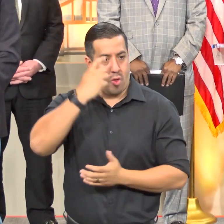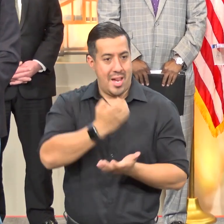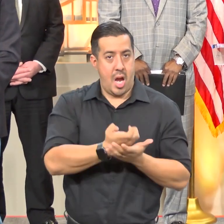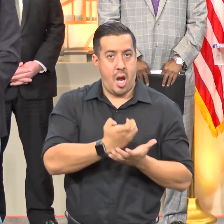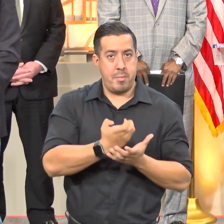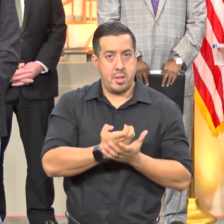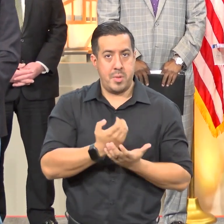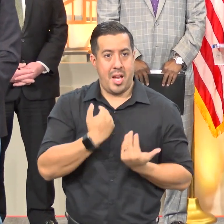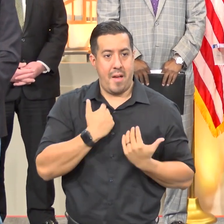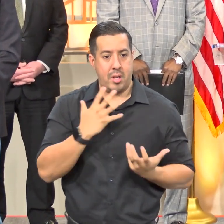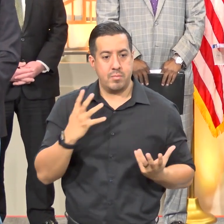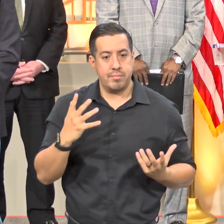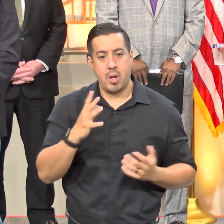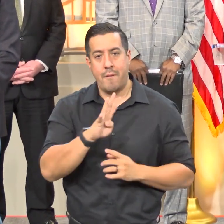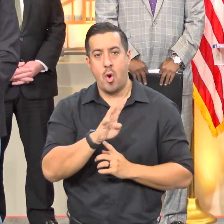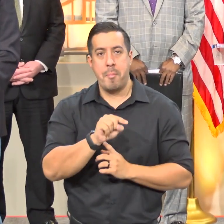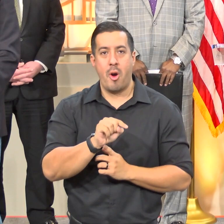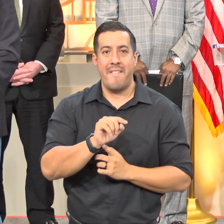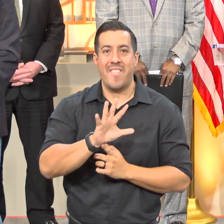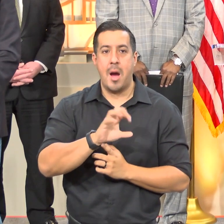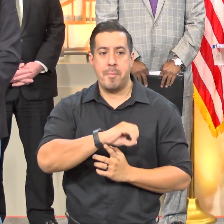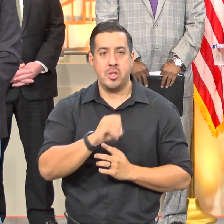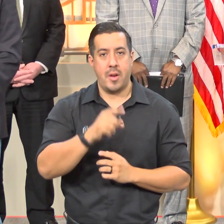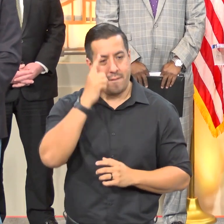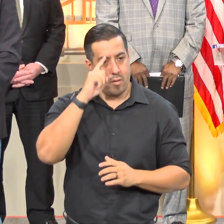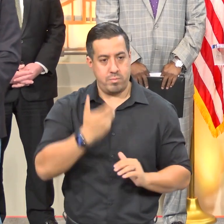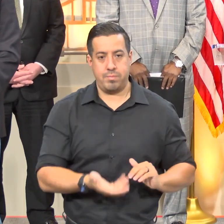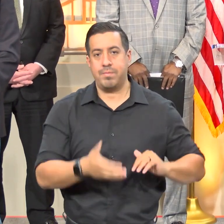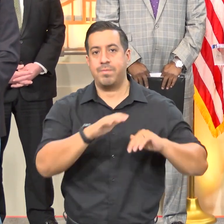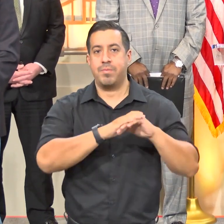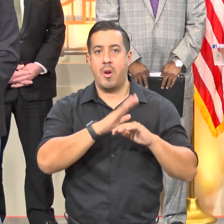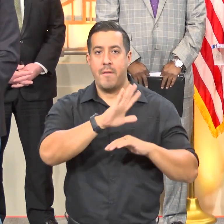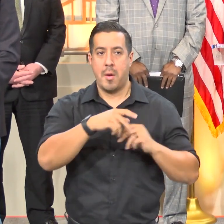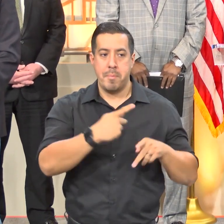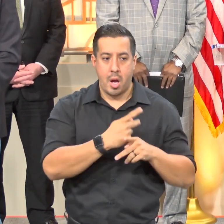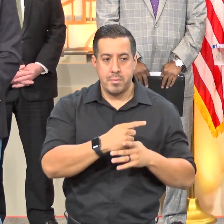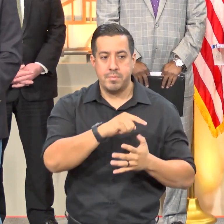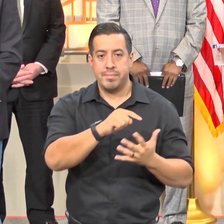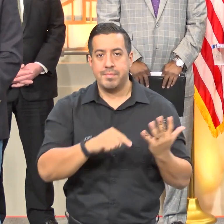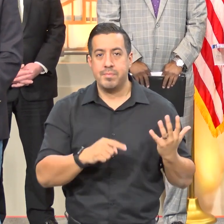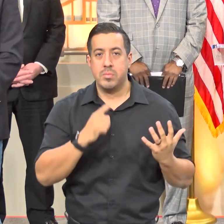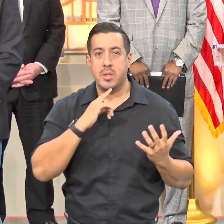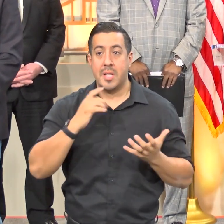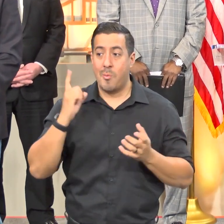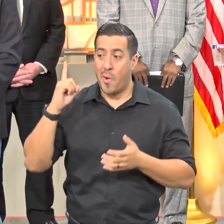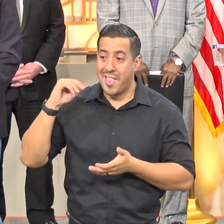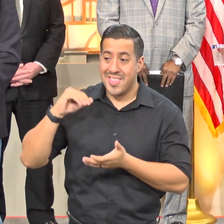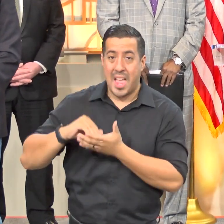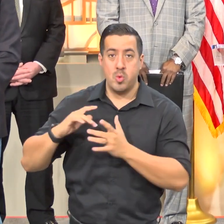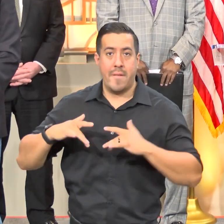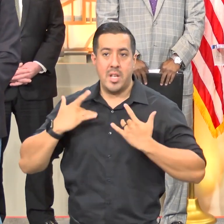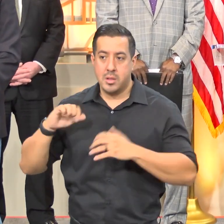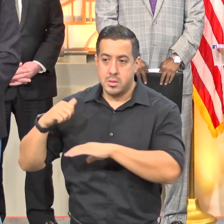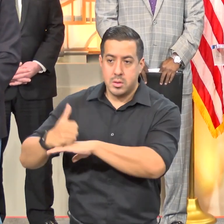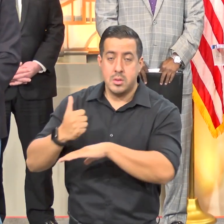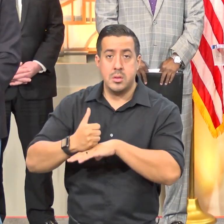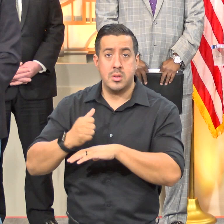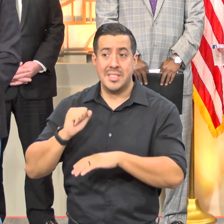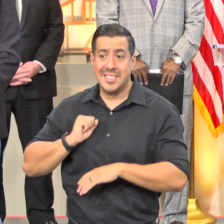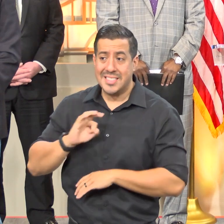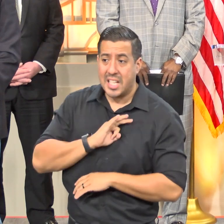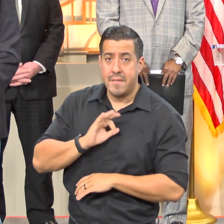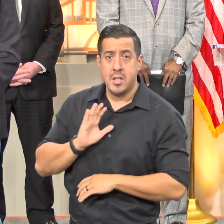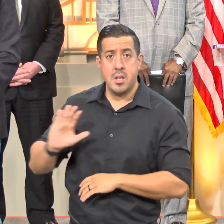make up 4.5% of the gross domestic product. This includes thousands of events and, more importantly, staff and